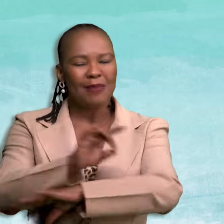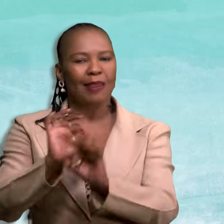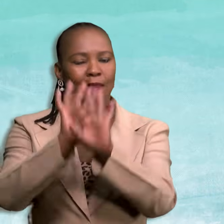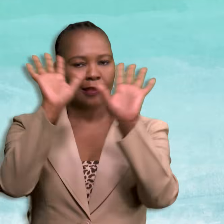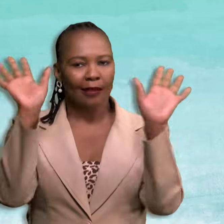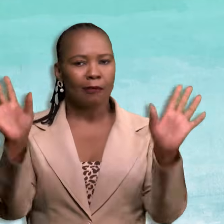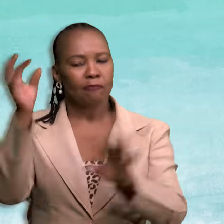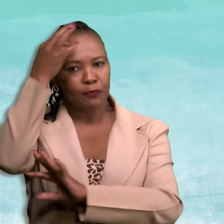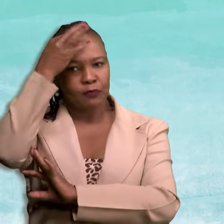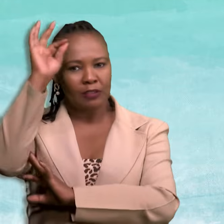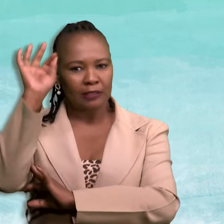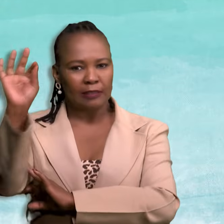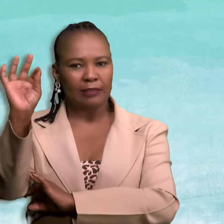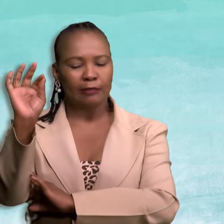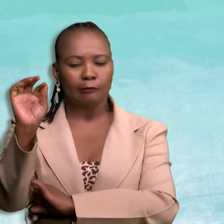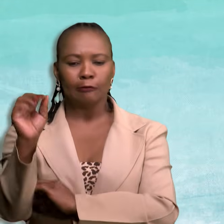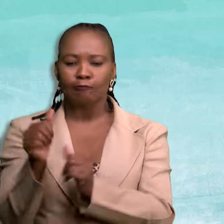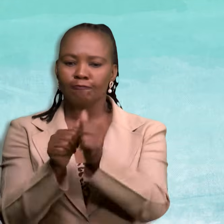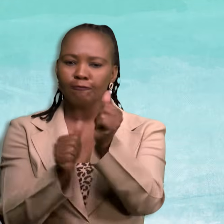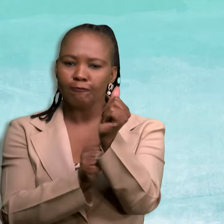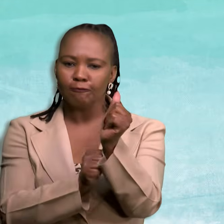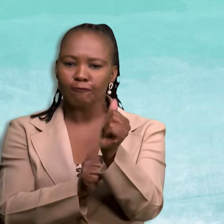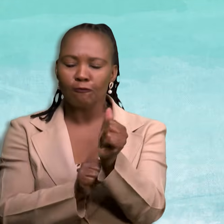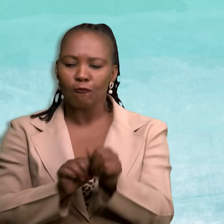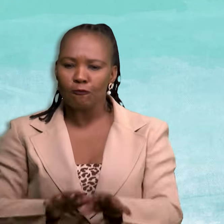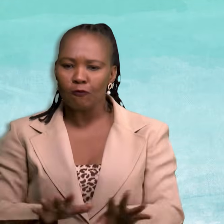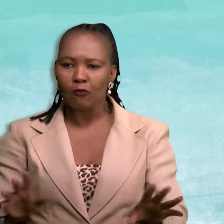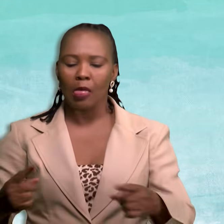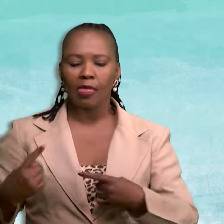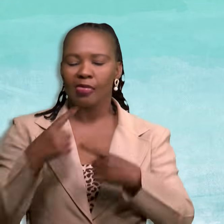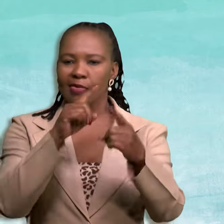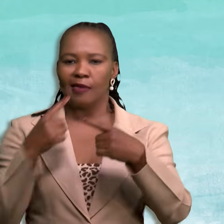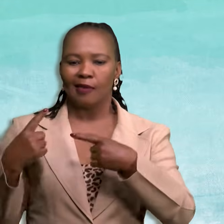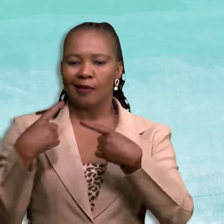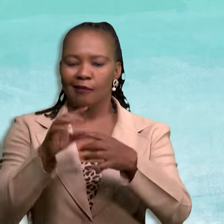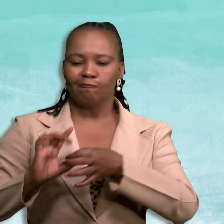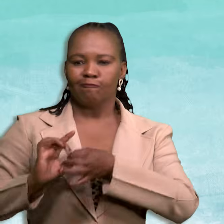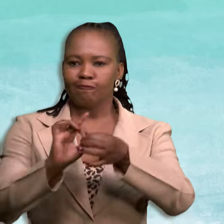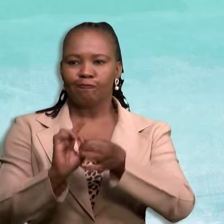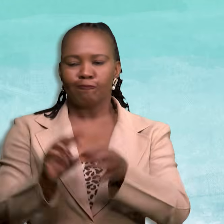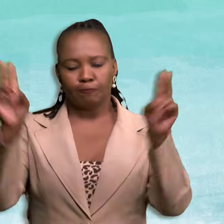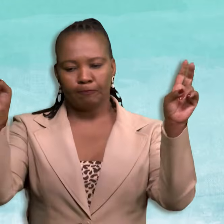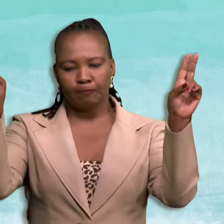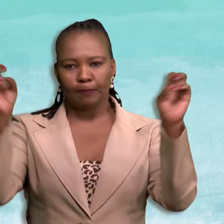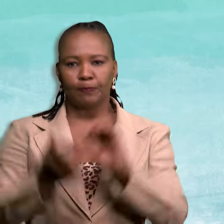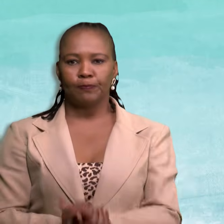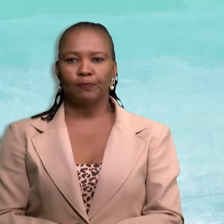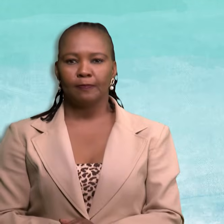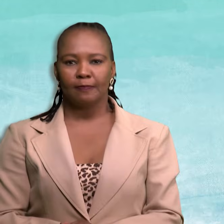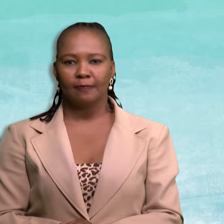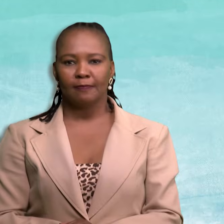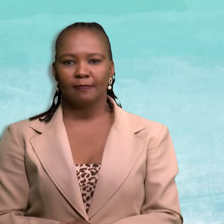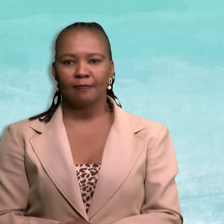planning a coherent, professional, and logical flow of arguments related to a particular topic.